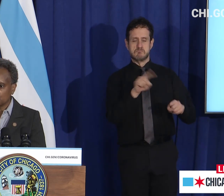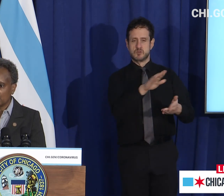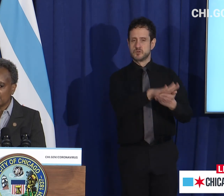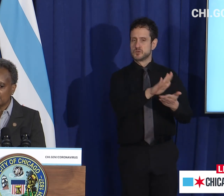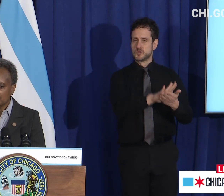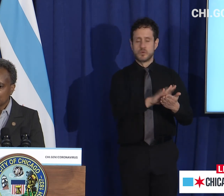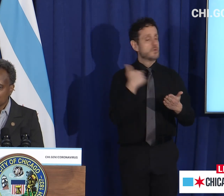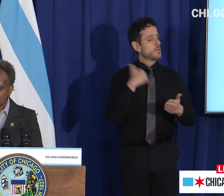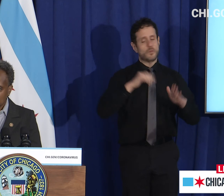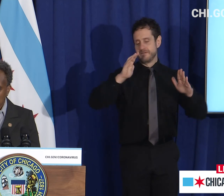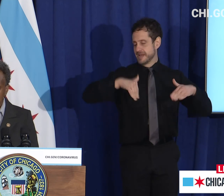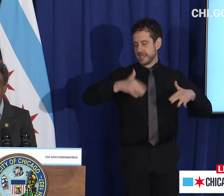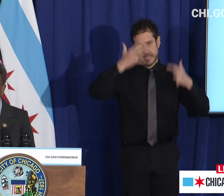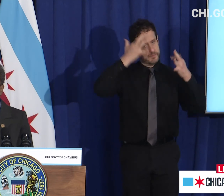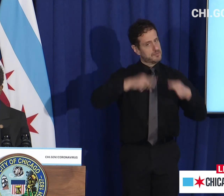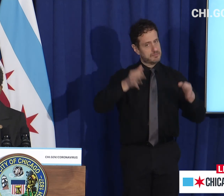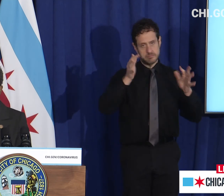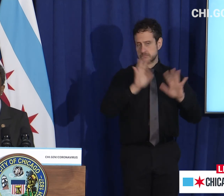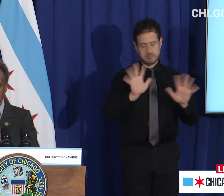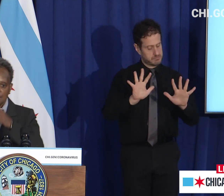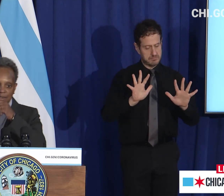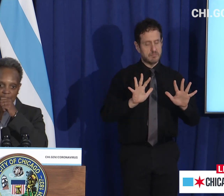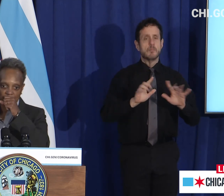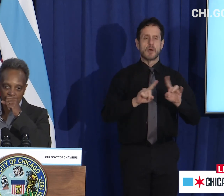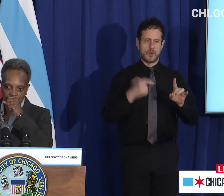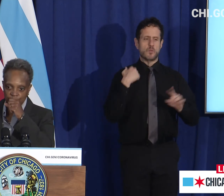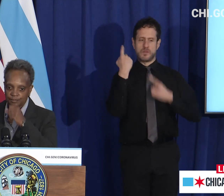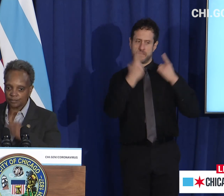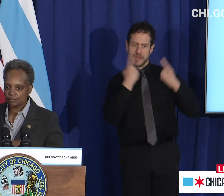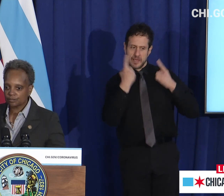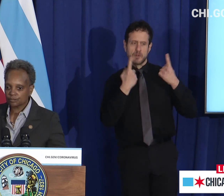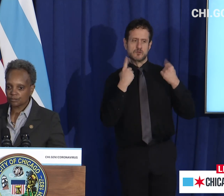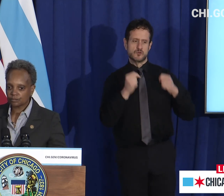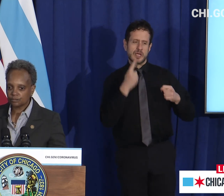has been made, but let me also just say this.